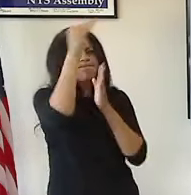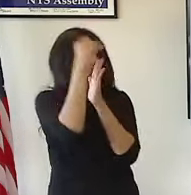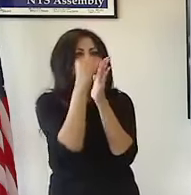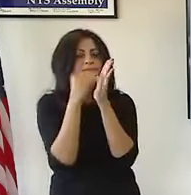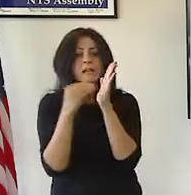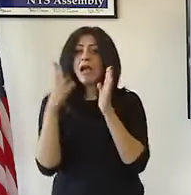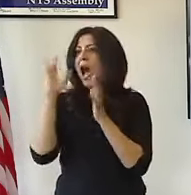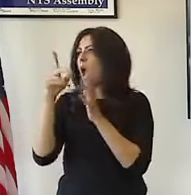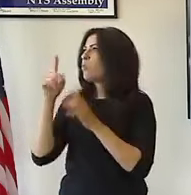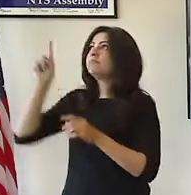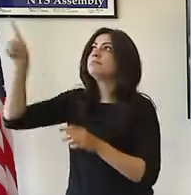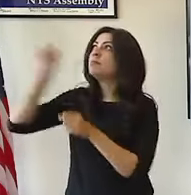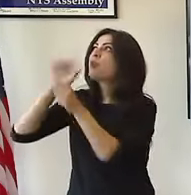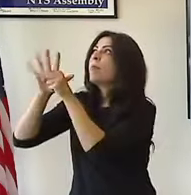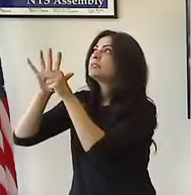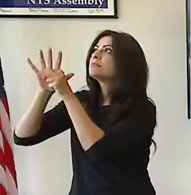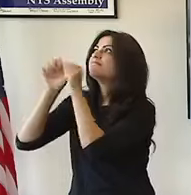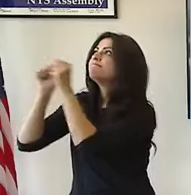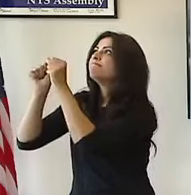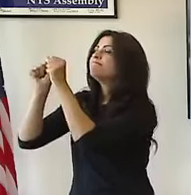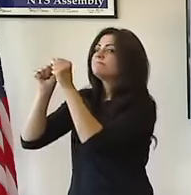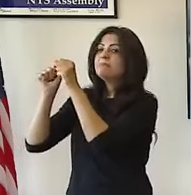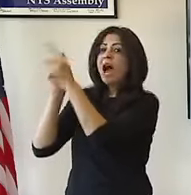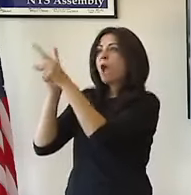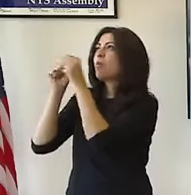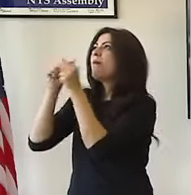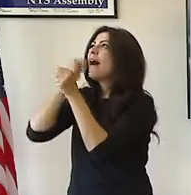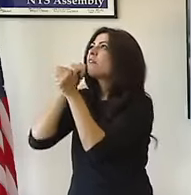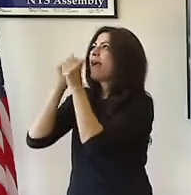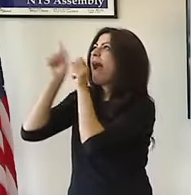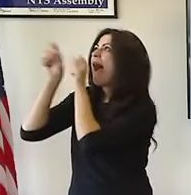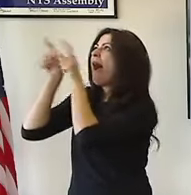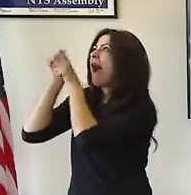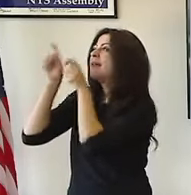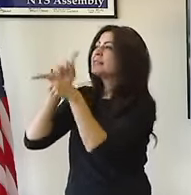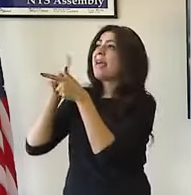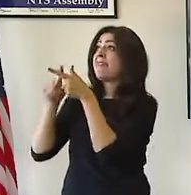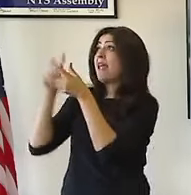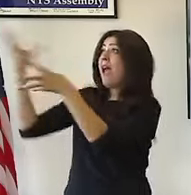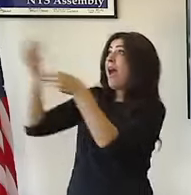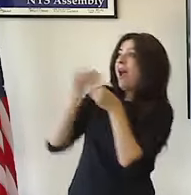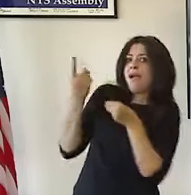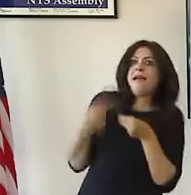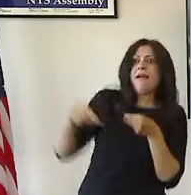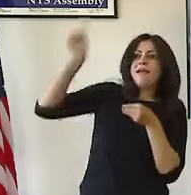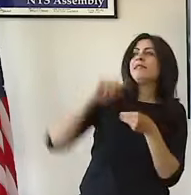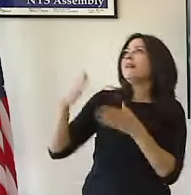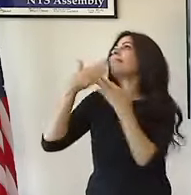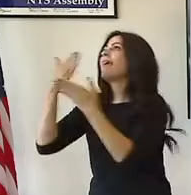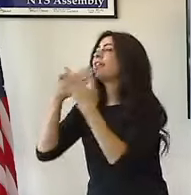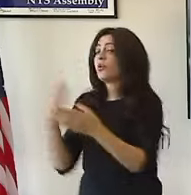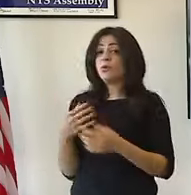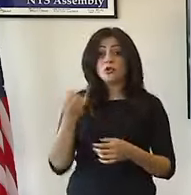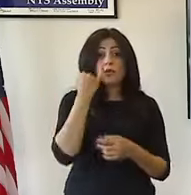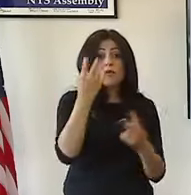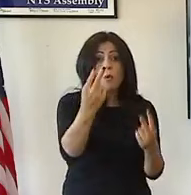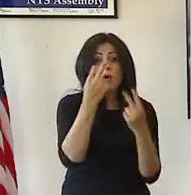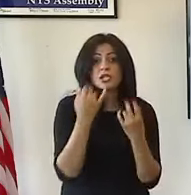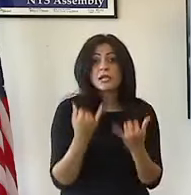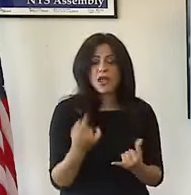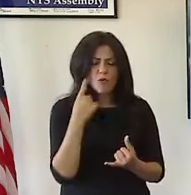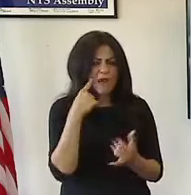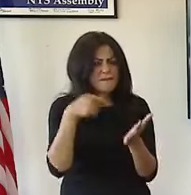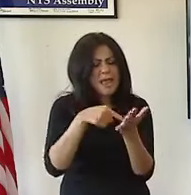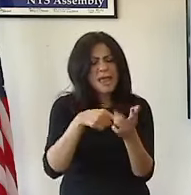hold them to it, but I'm going to thank them when they do it. So when you're watching today, and if you have a demand or an issue that you want